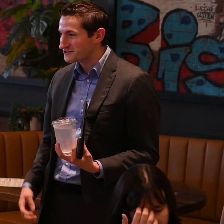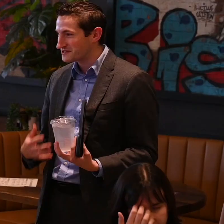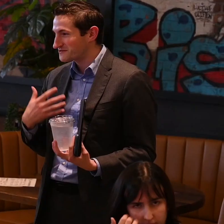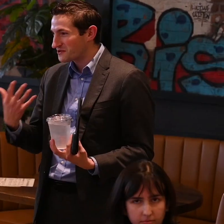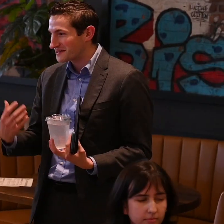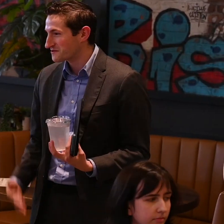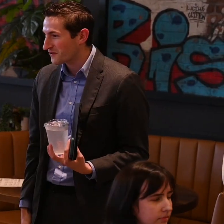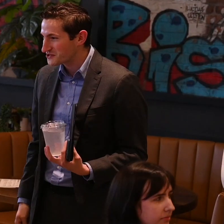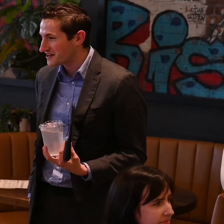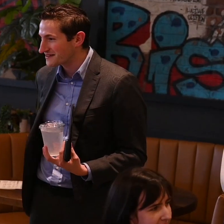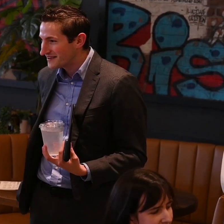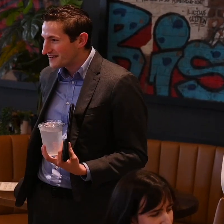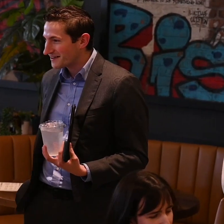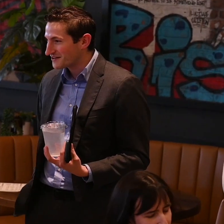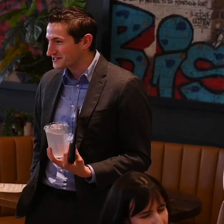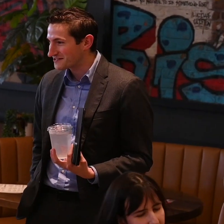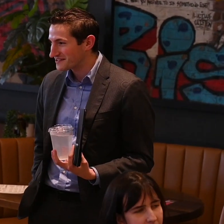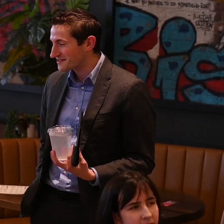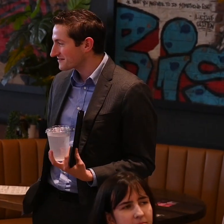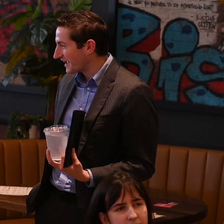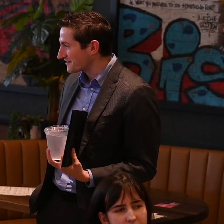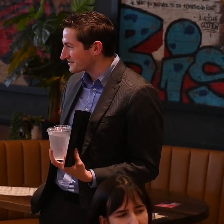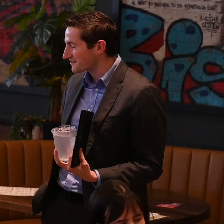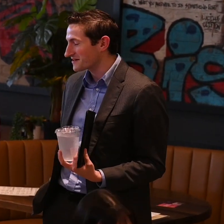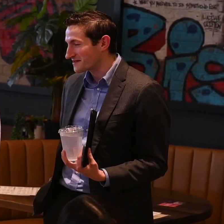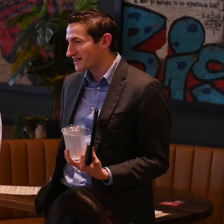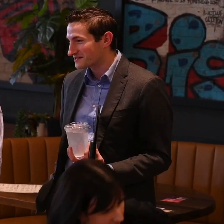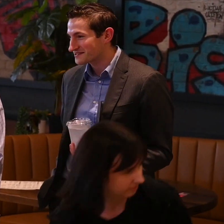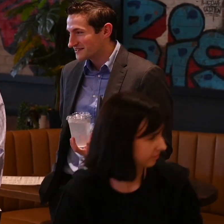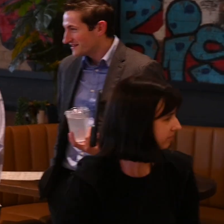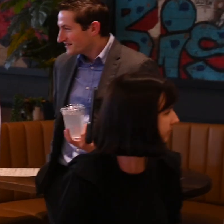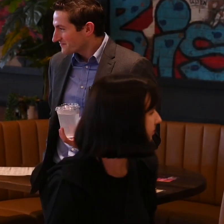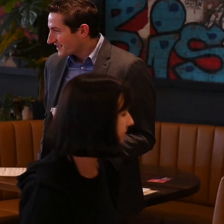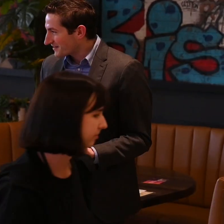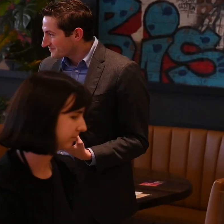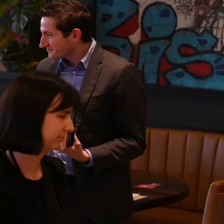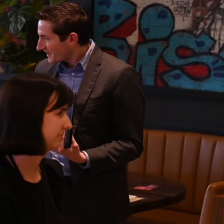His response when first approached about establishing the program was,